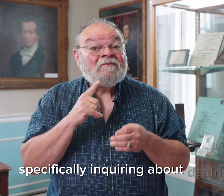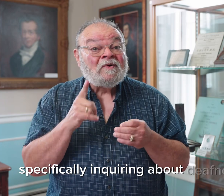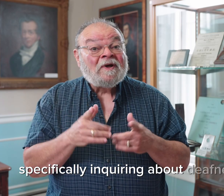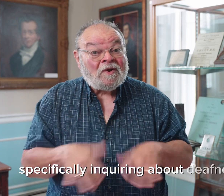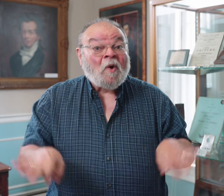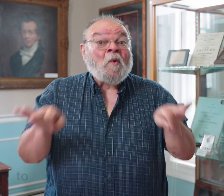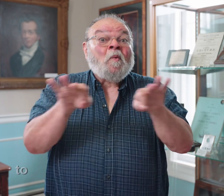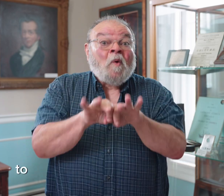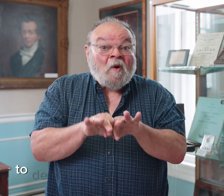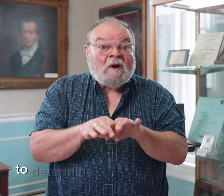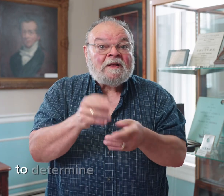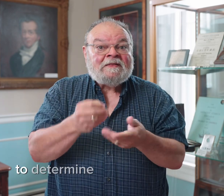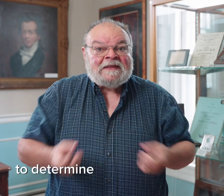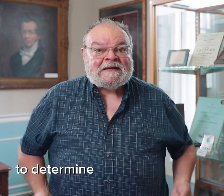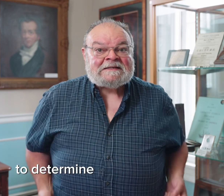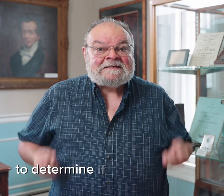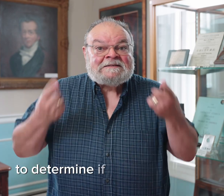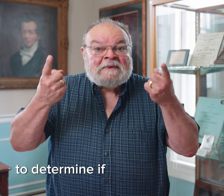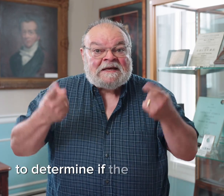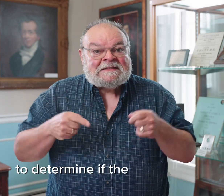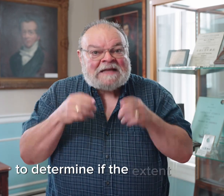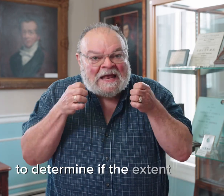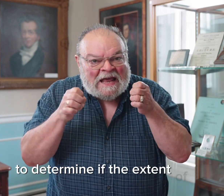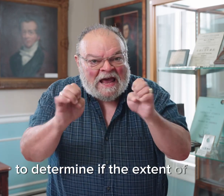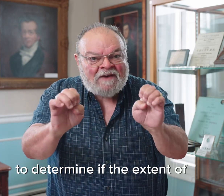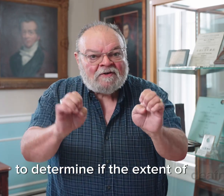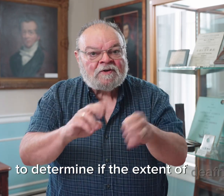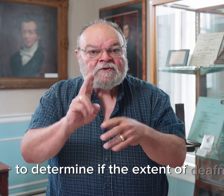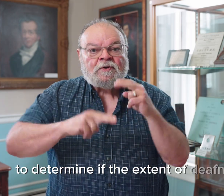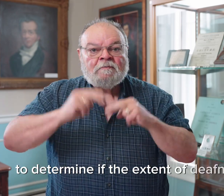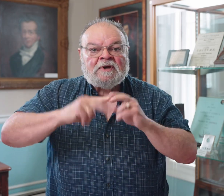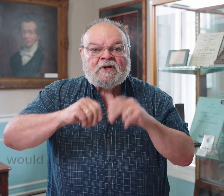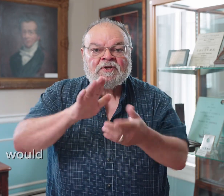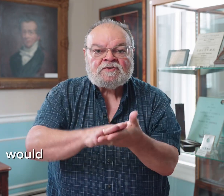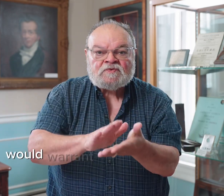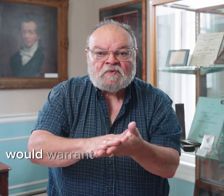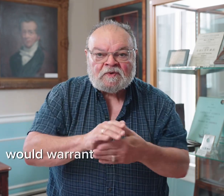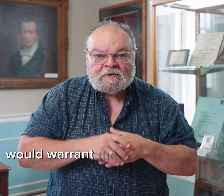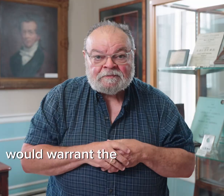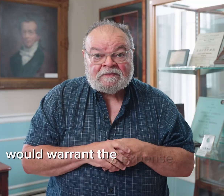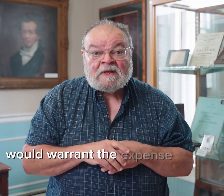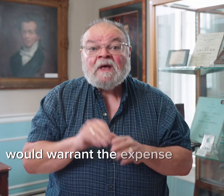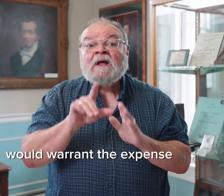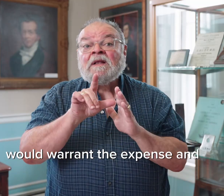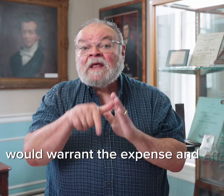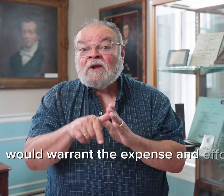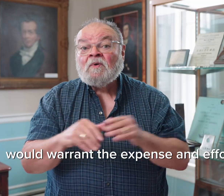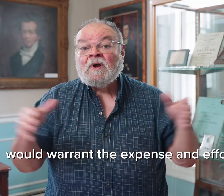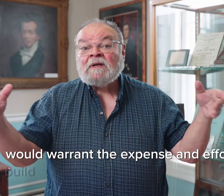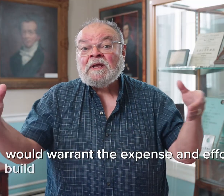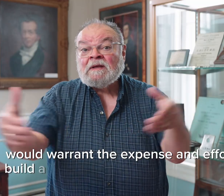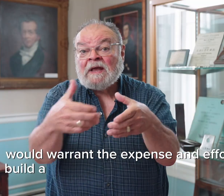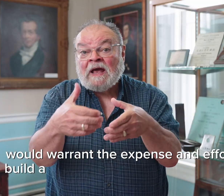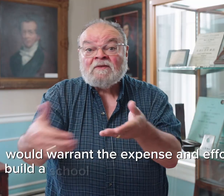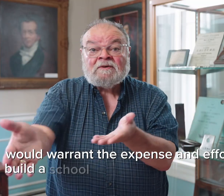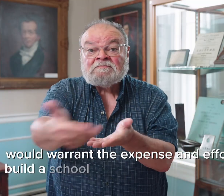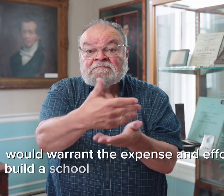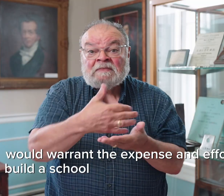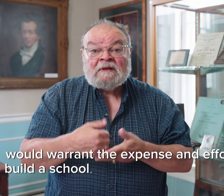deafness to determine if the extent of deafness would warrant the expense and effort to build a school.